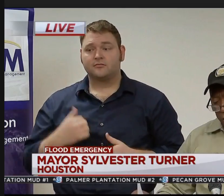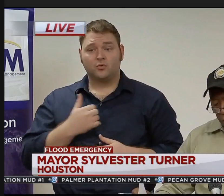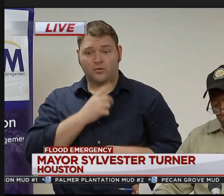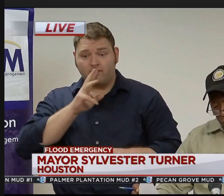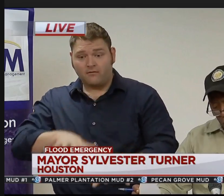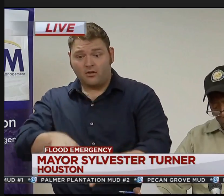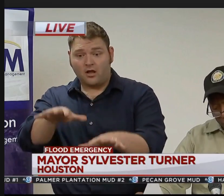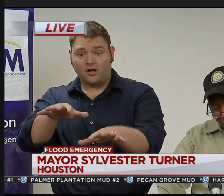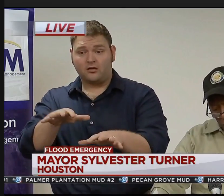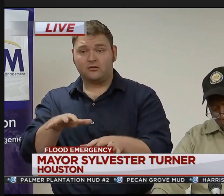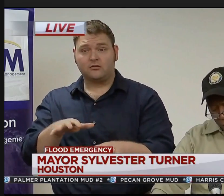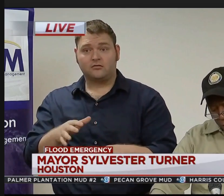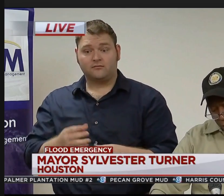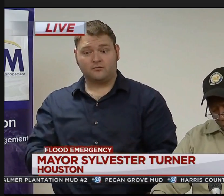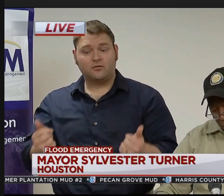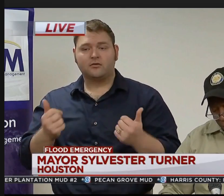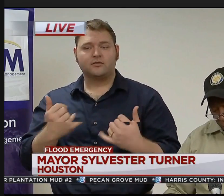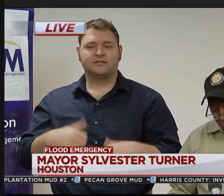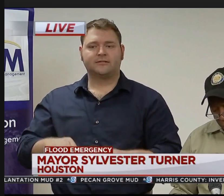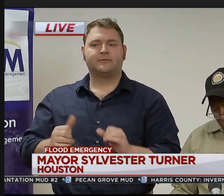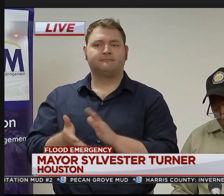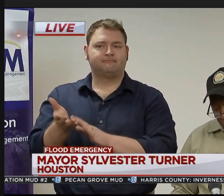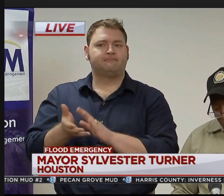With regards to the reservoirs,